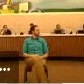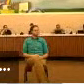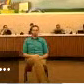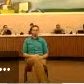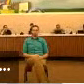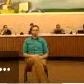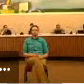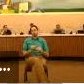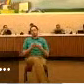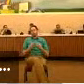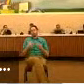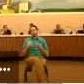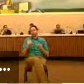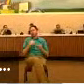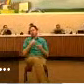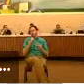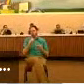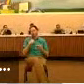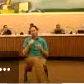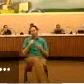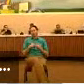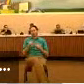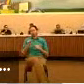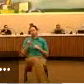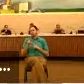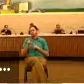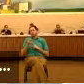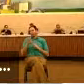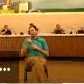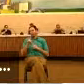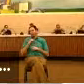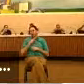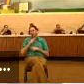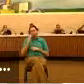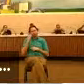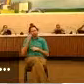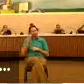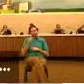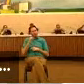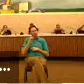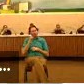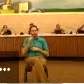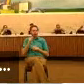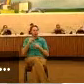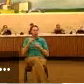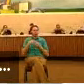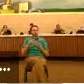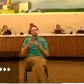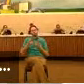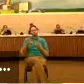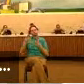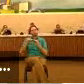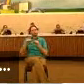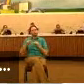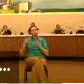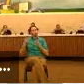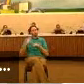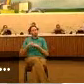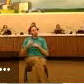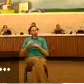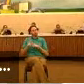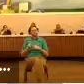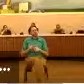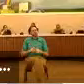And obviously, we don't have the terrain data. I'm just curious why it's there and not more into what I'll call open space B.